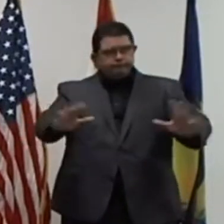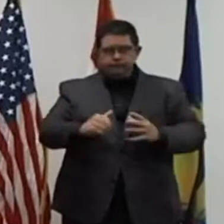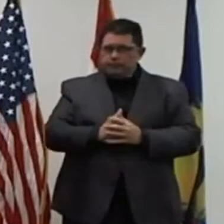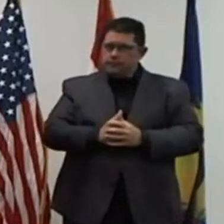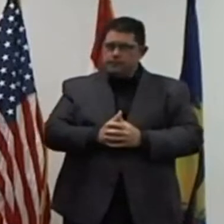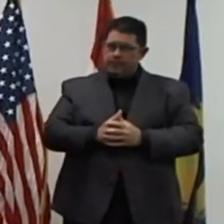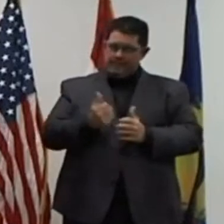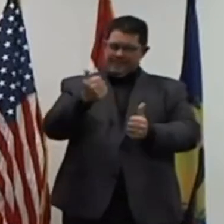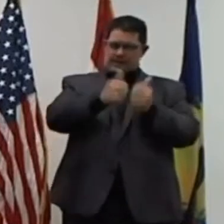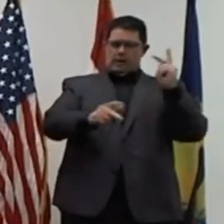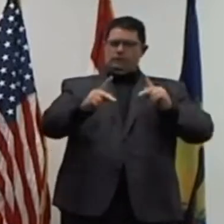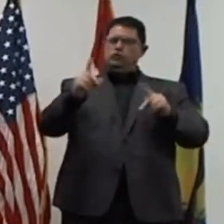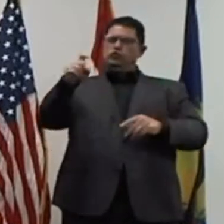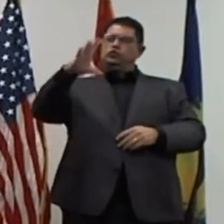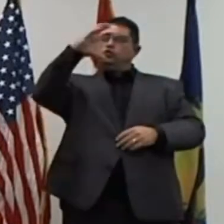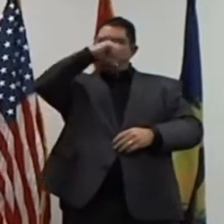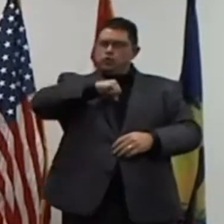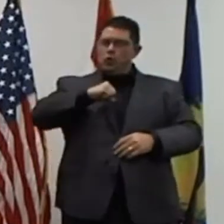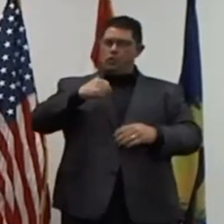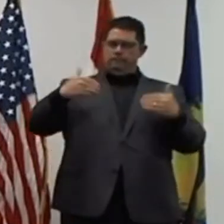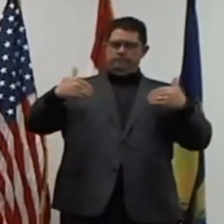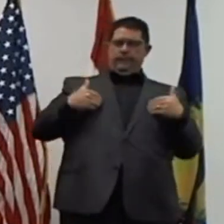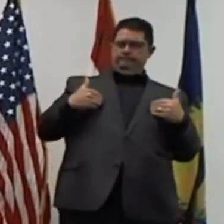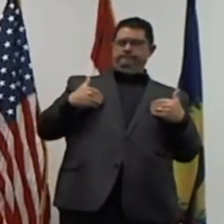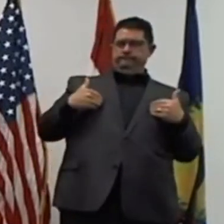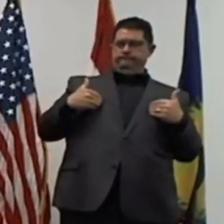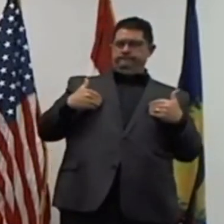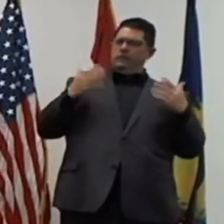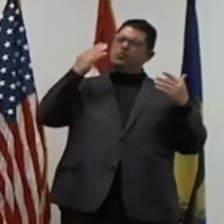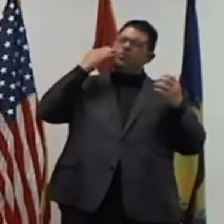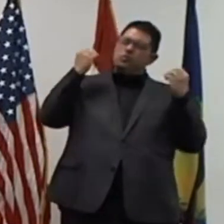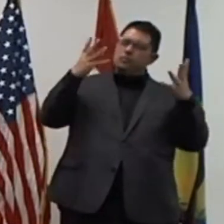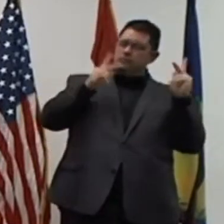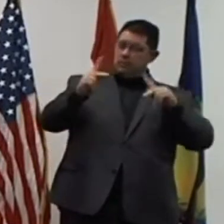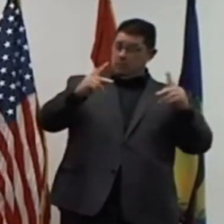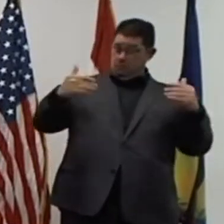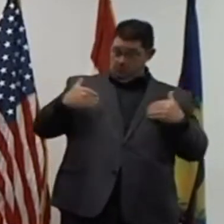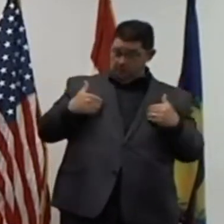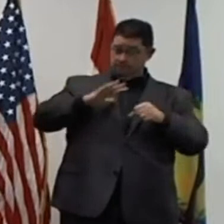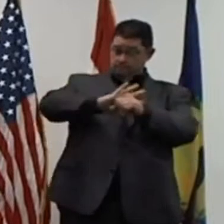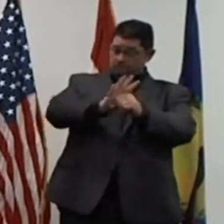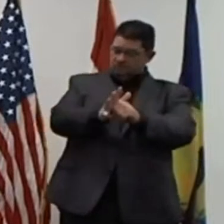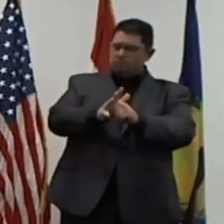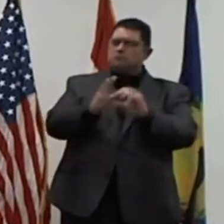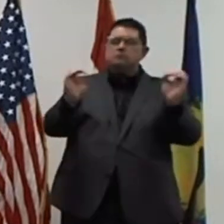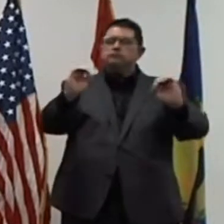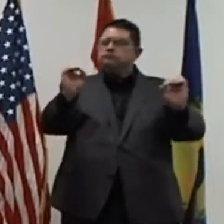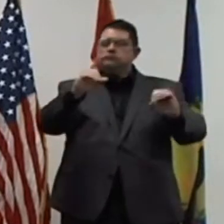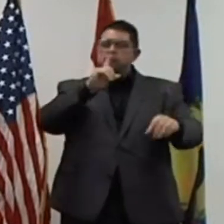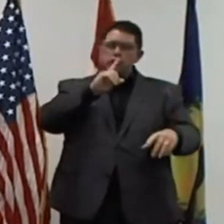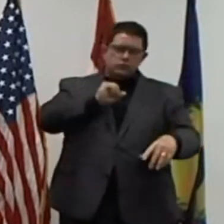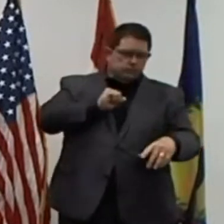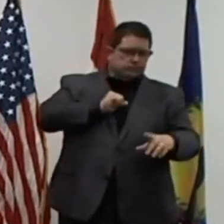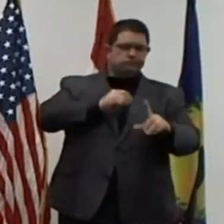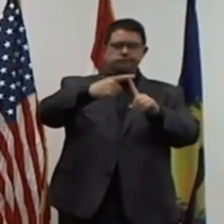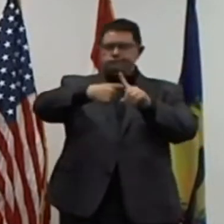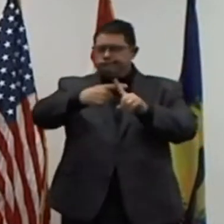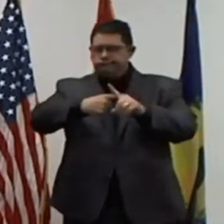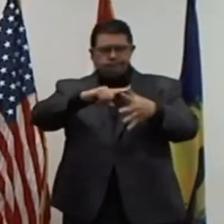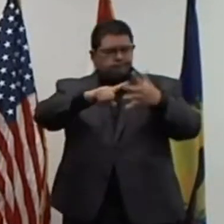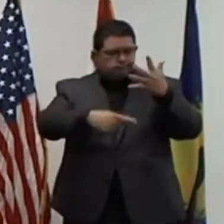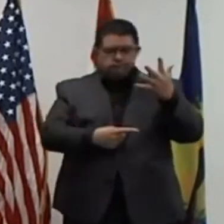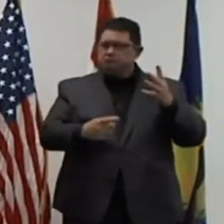a carrier of the virus. We know that many people who have COVID-19 are asymptomatic or are